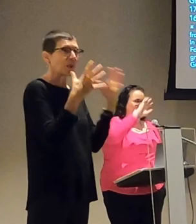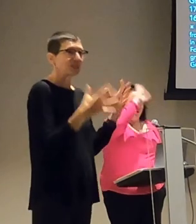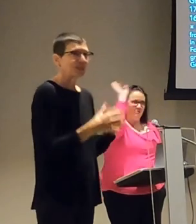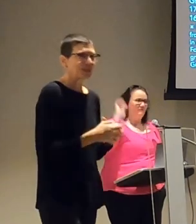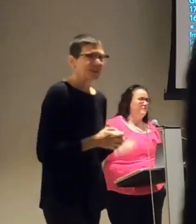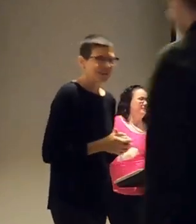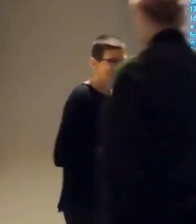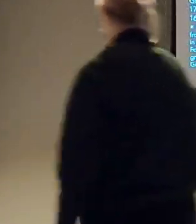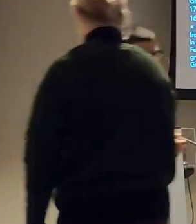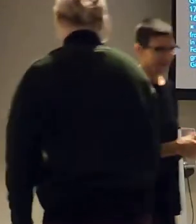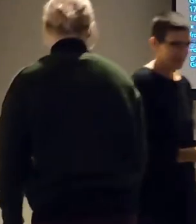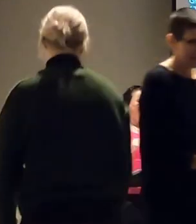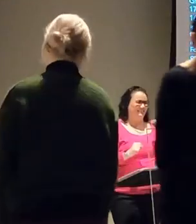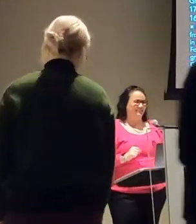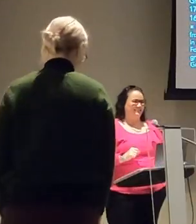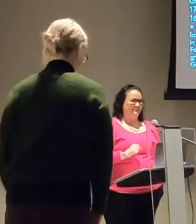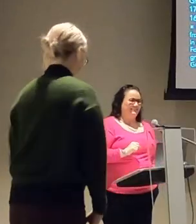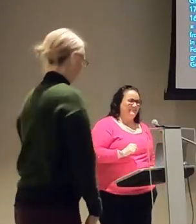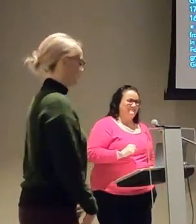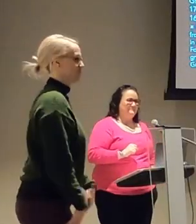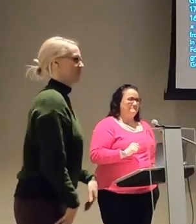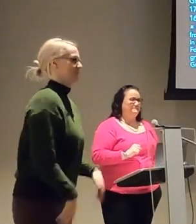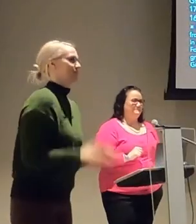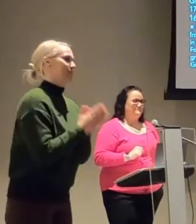much. I'm open for questions.